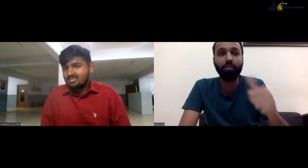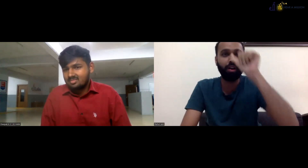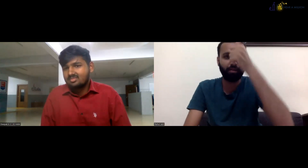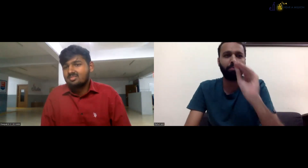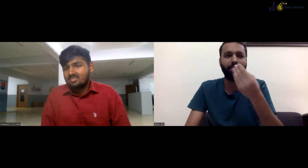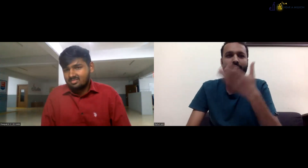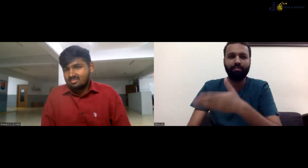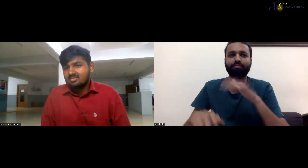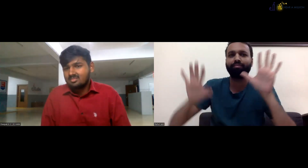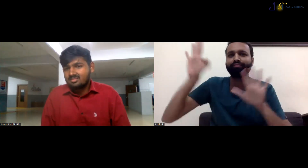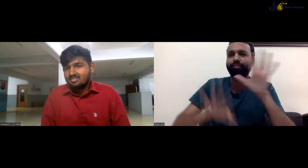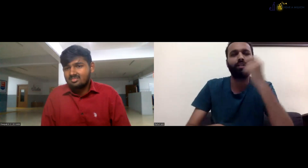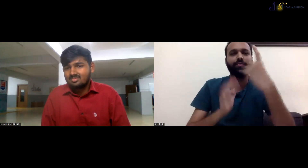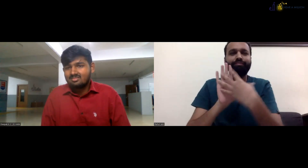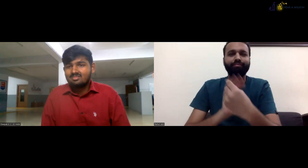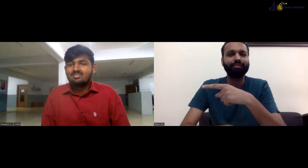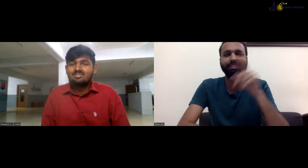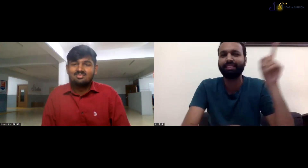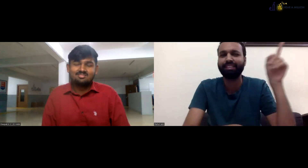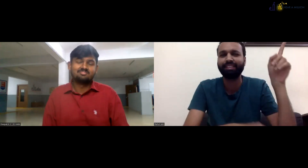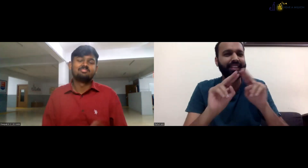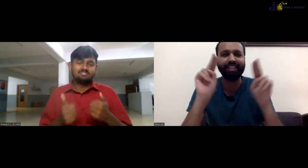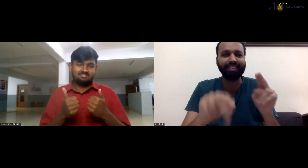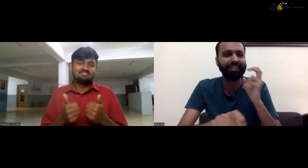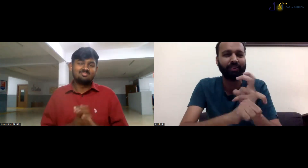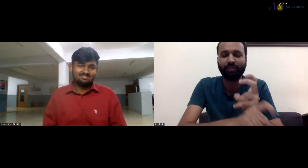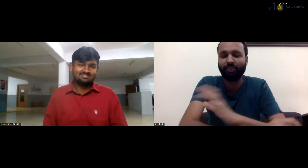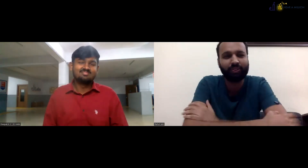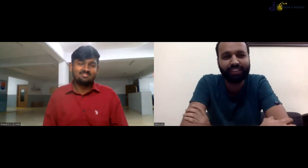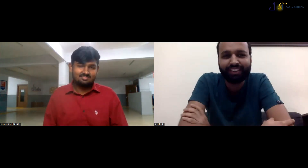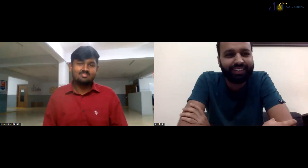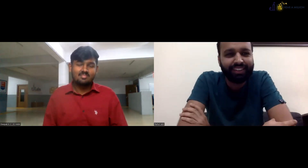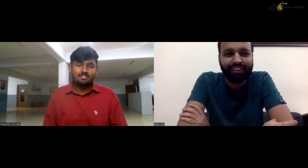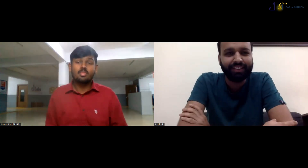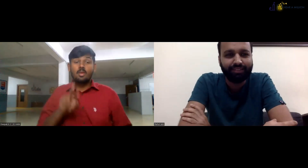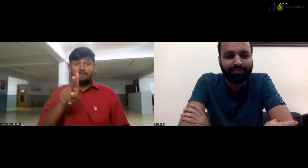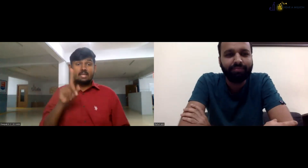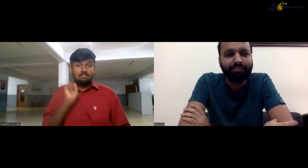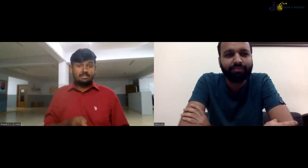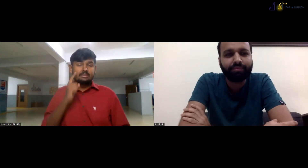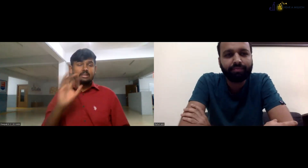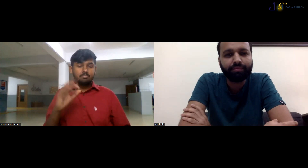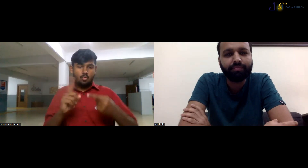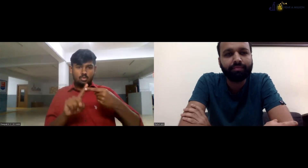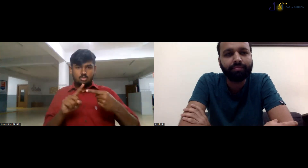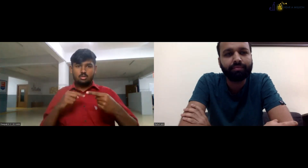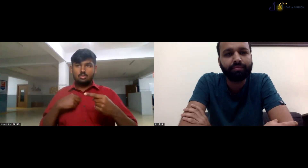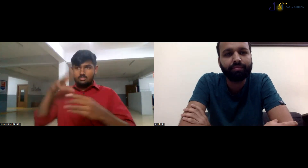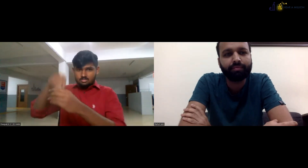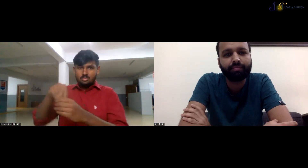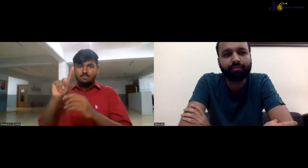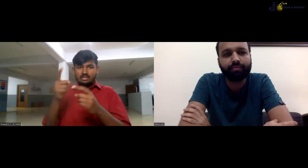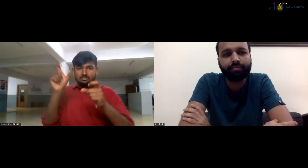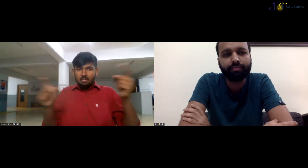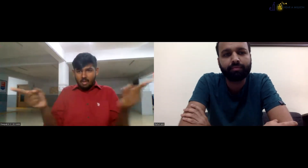Gestures becomes hard if you think that. I think Indians are way better, but in international areas, just gestures